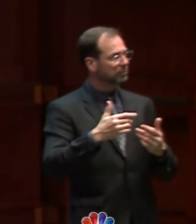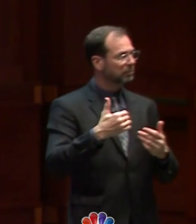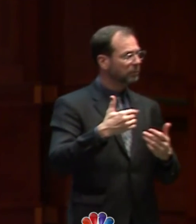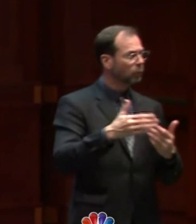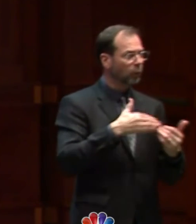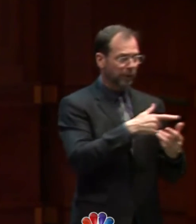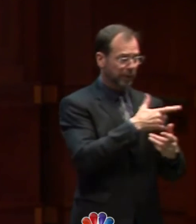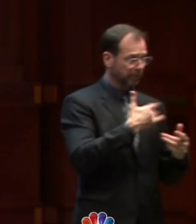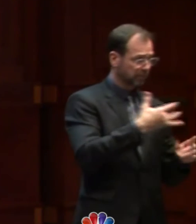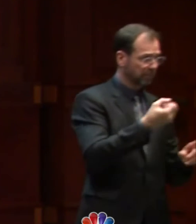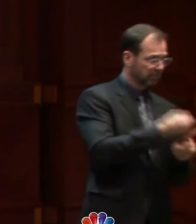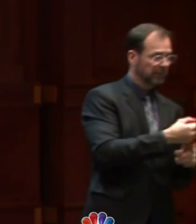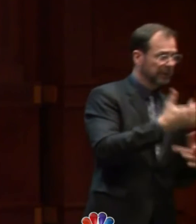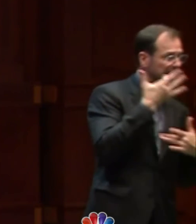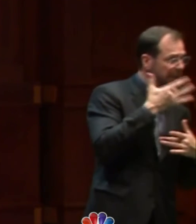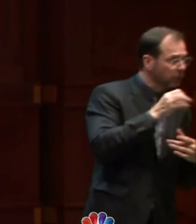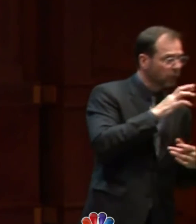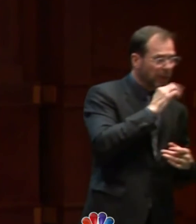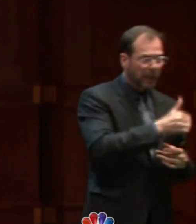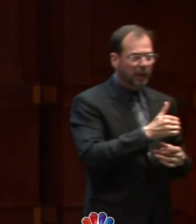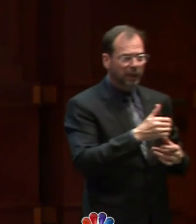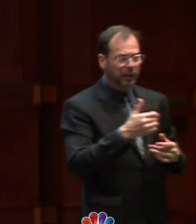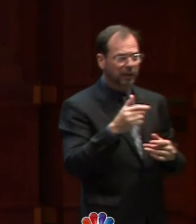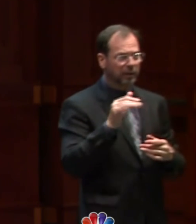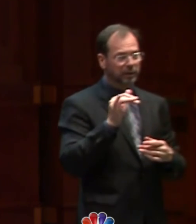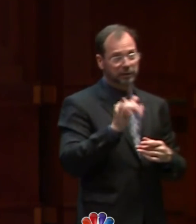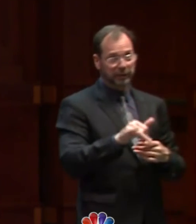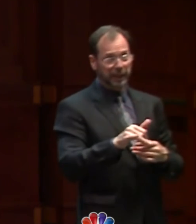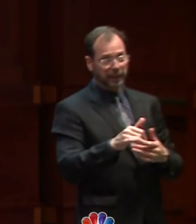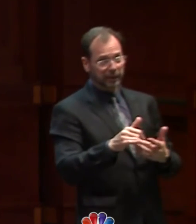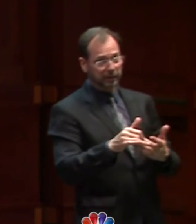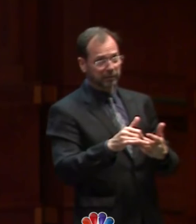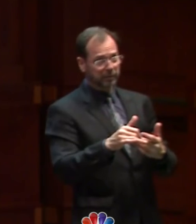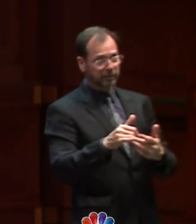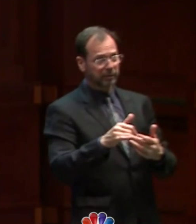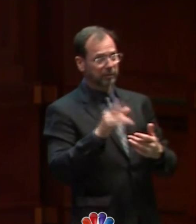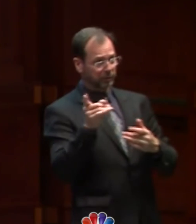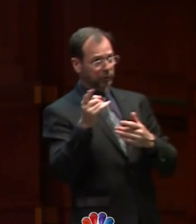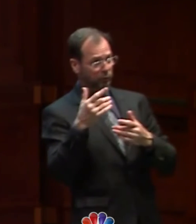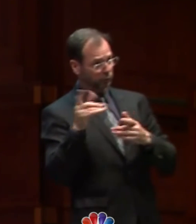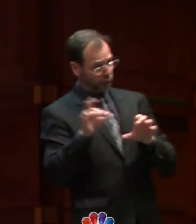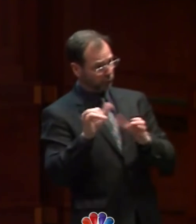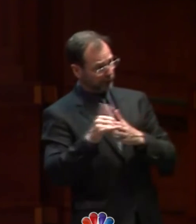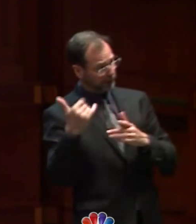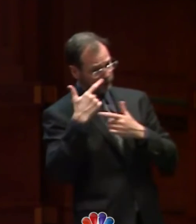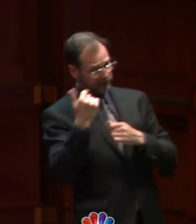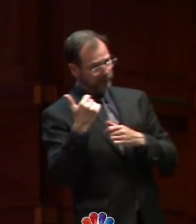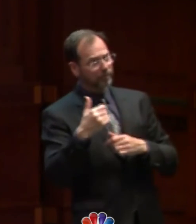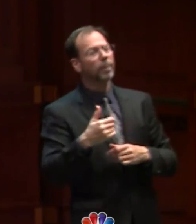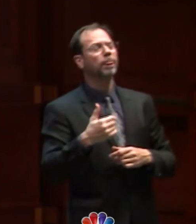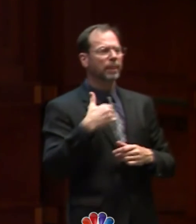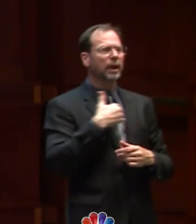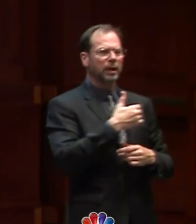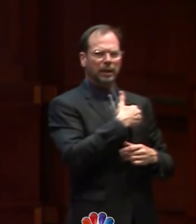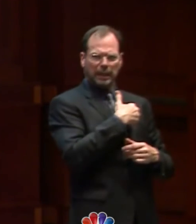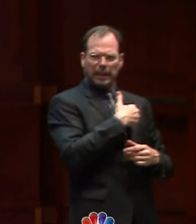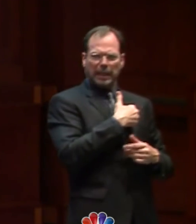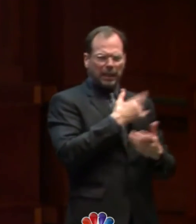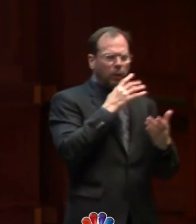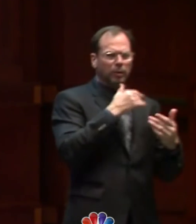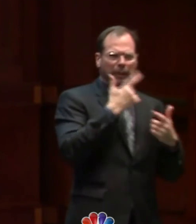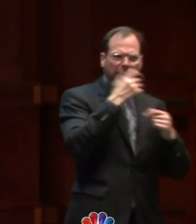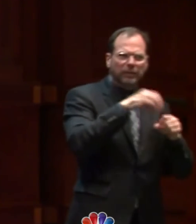now or not. Is that something you're looking into? And put me down as keenly interested, and I will look into it, but I'm going